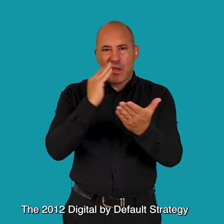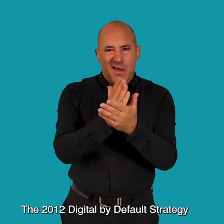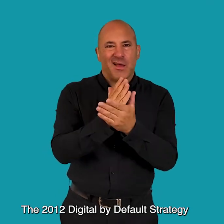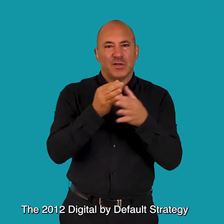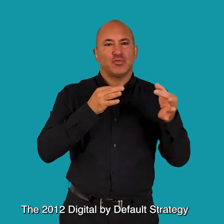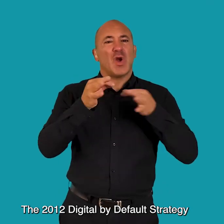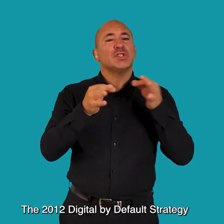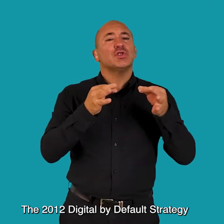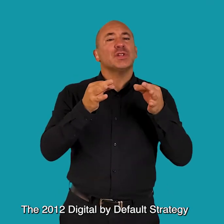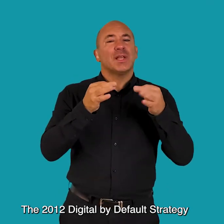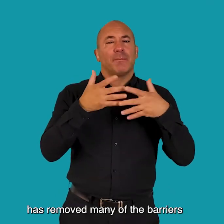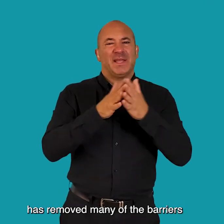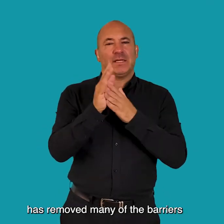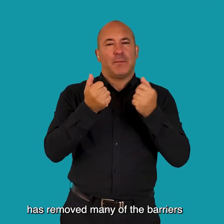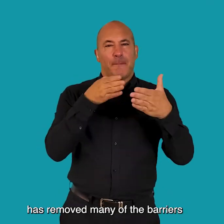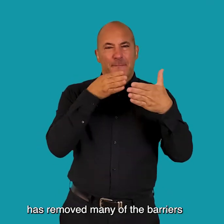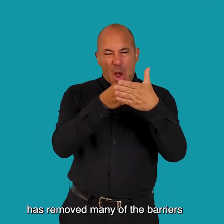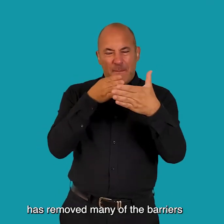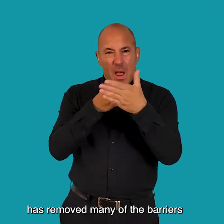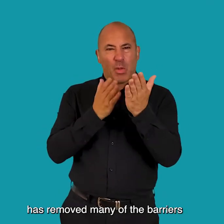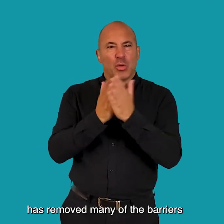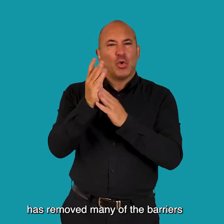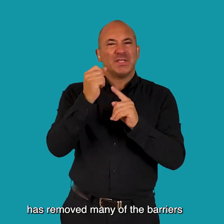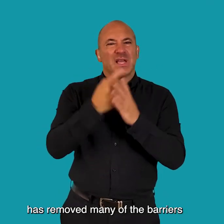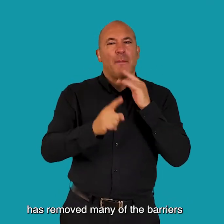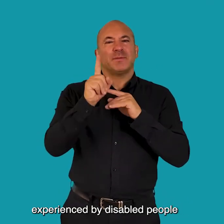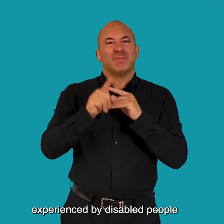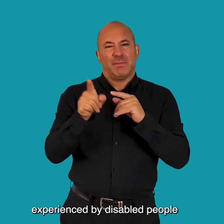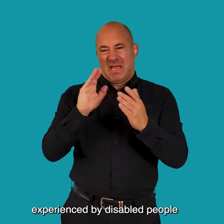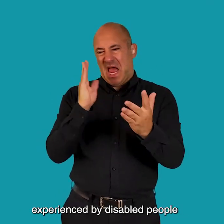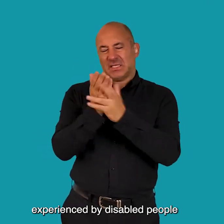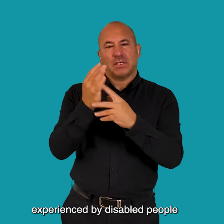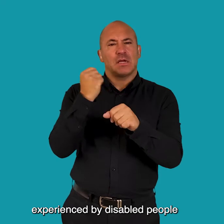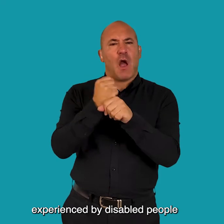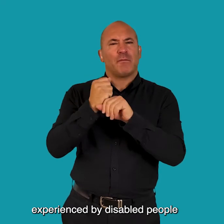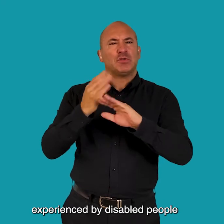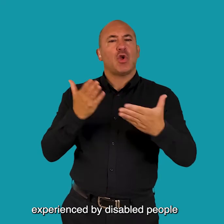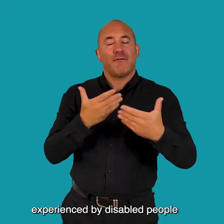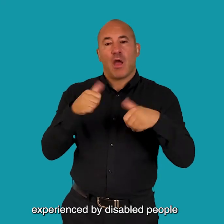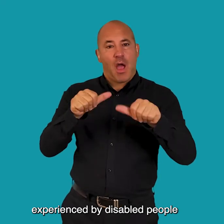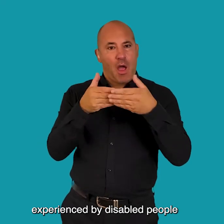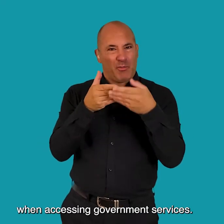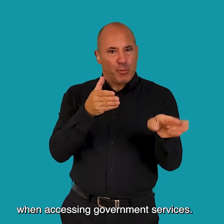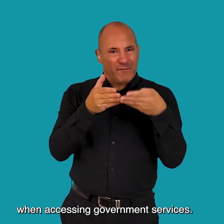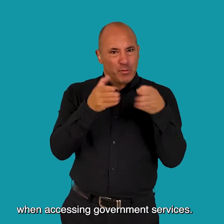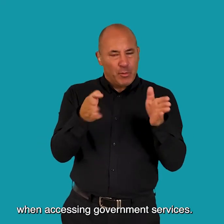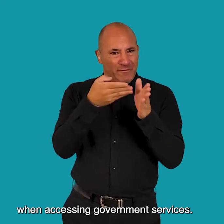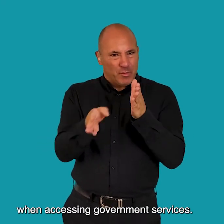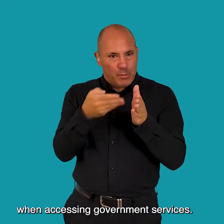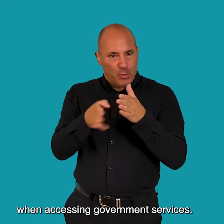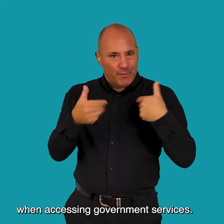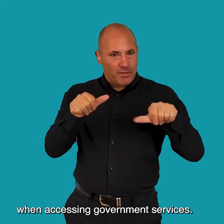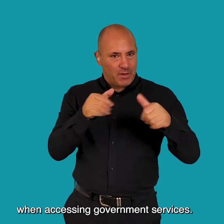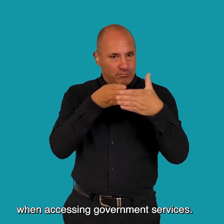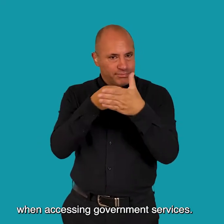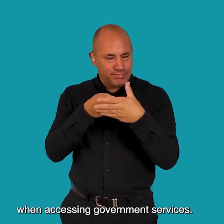Default strategy has removed many of the barriers experienced by disabled people when accessing government